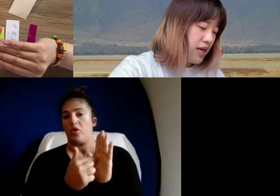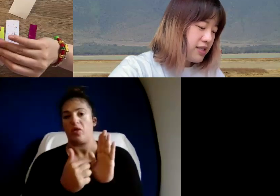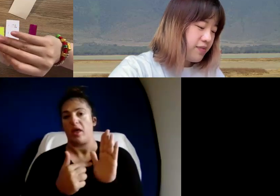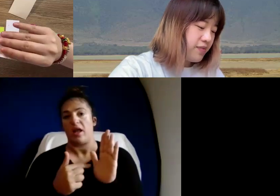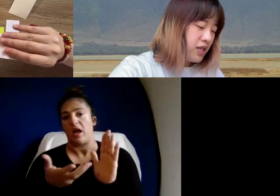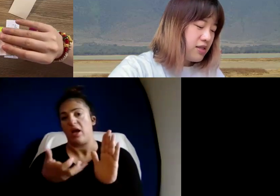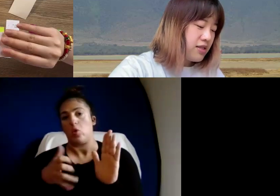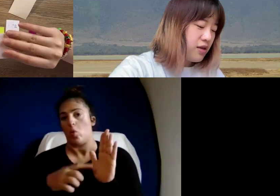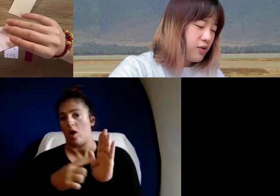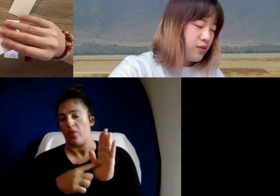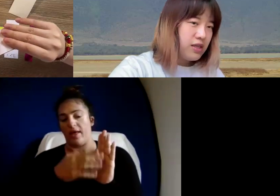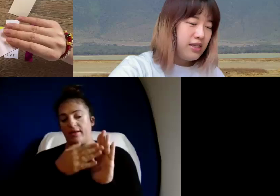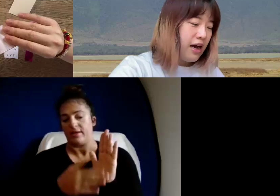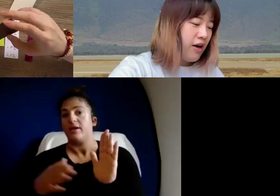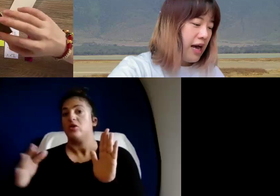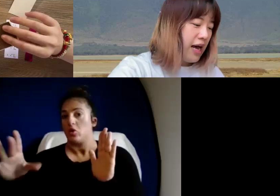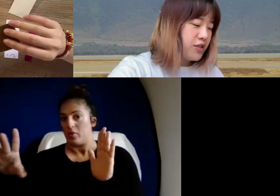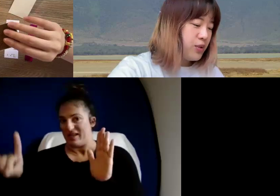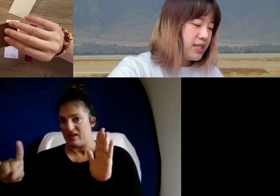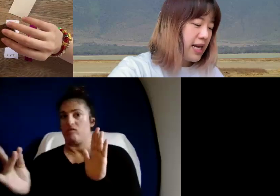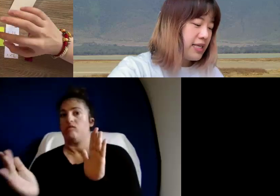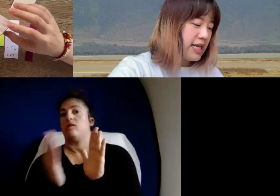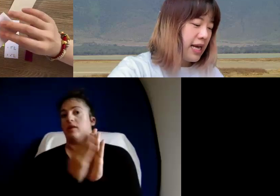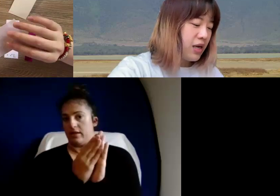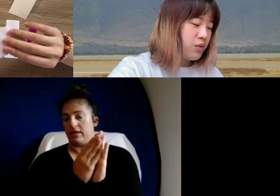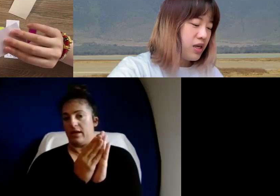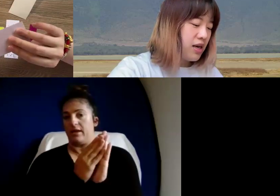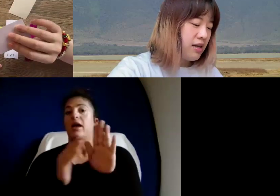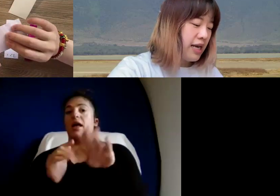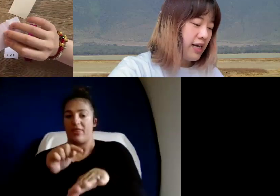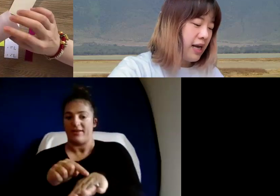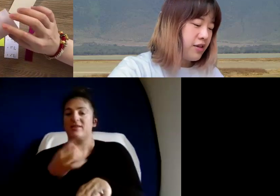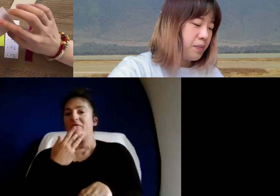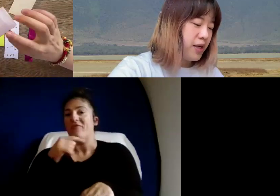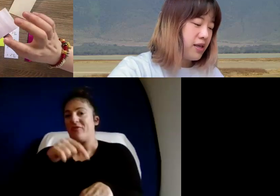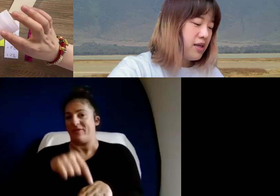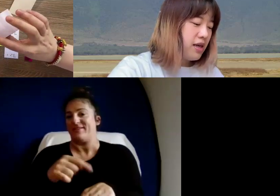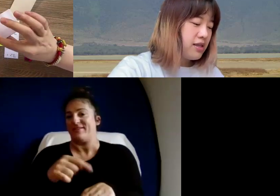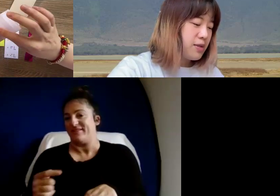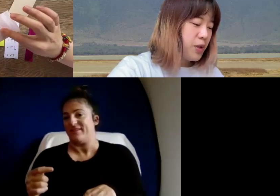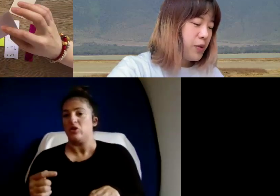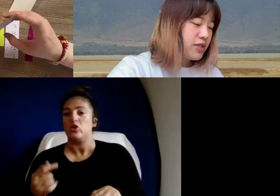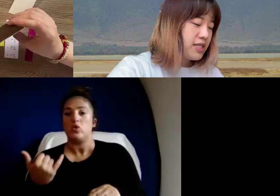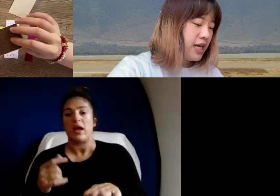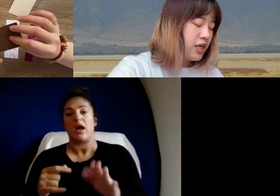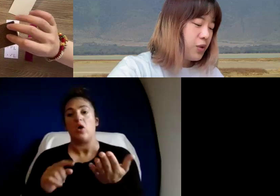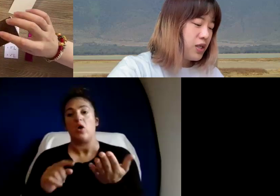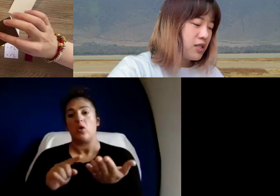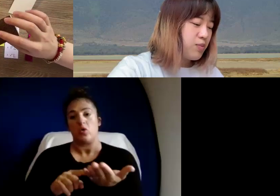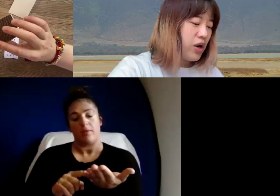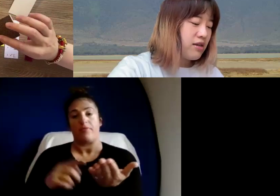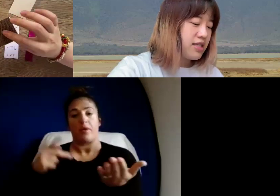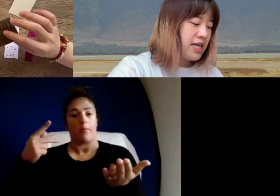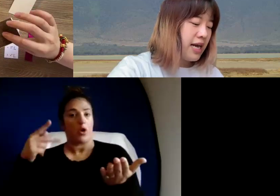not want. So now I have two sides I can work on. I can either pick this purple side